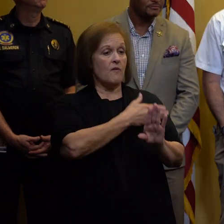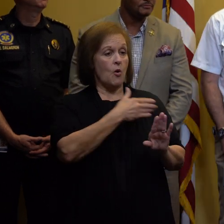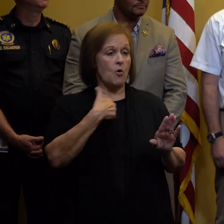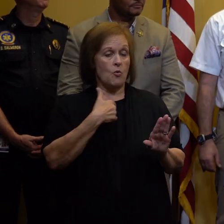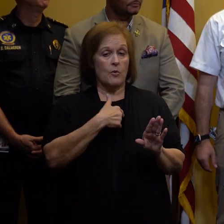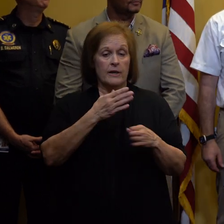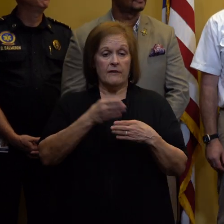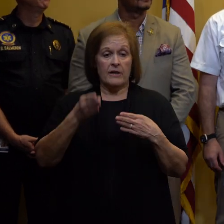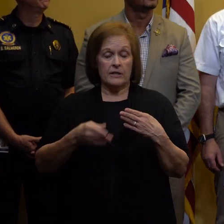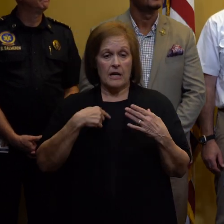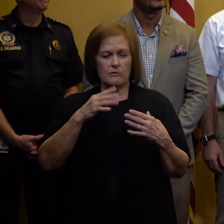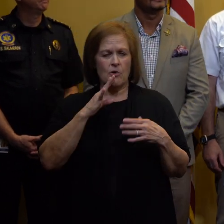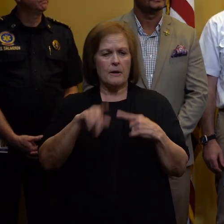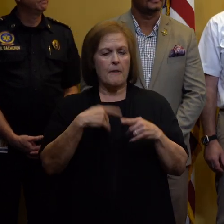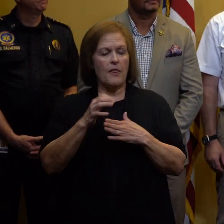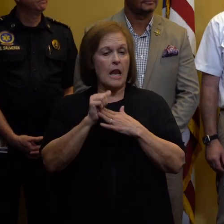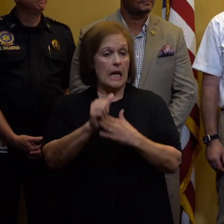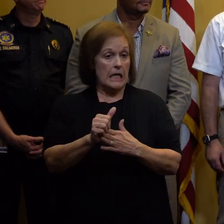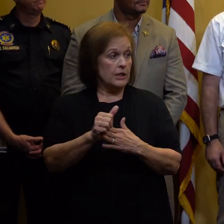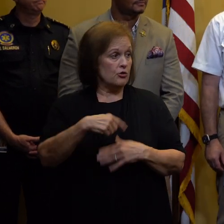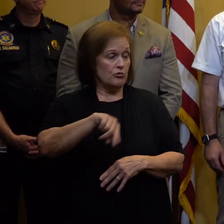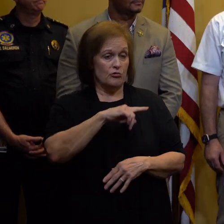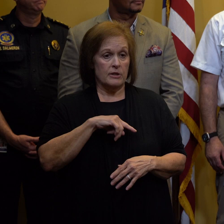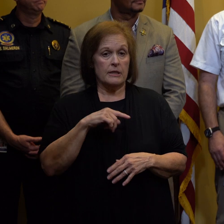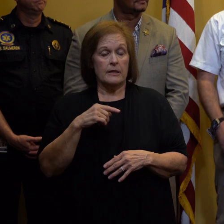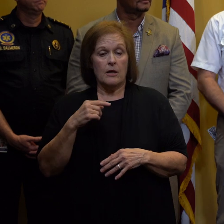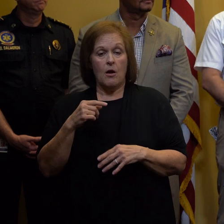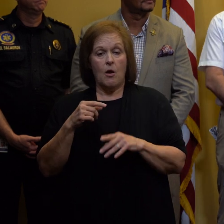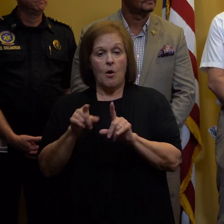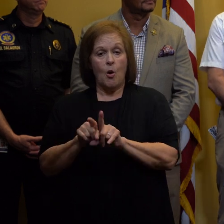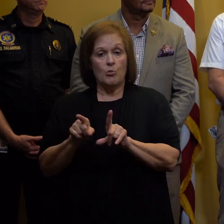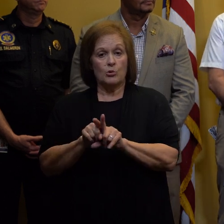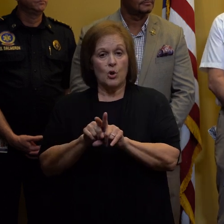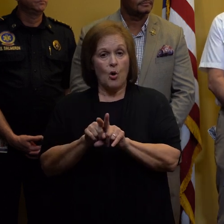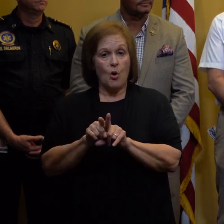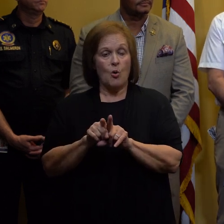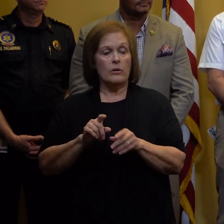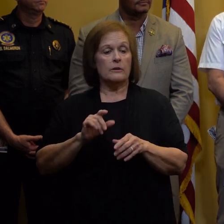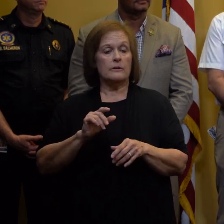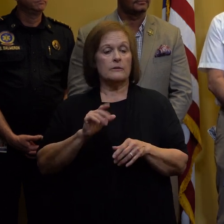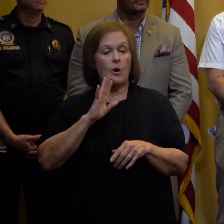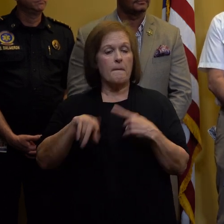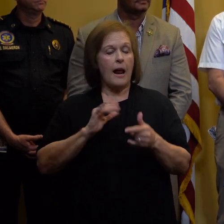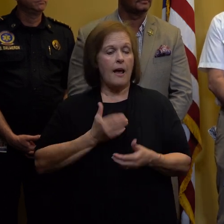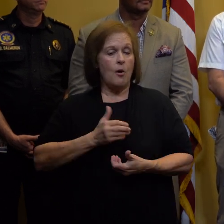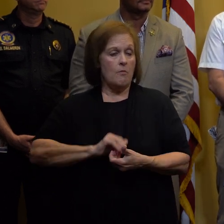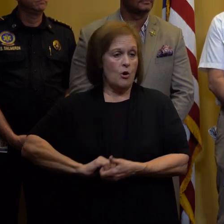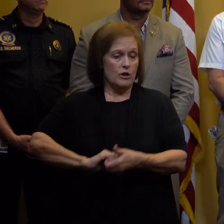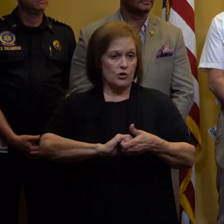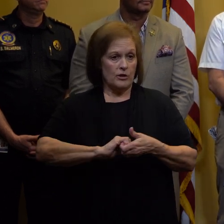up, and I talked about, of course, the leadership assembled here is also in the form of partnerships.